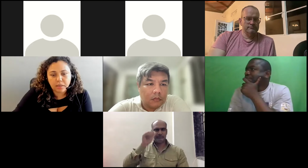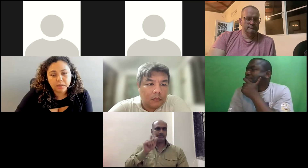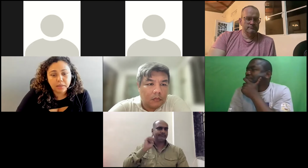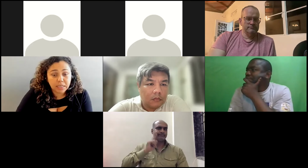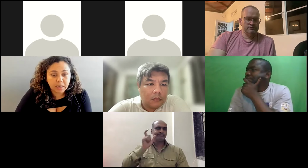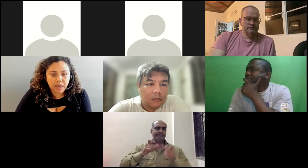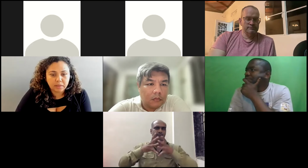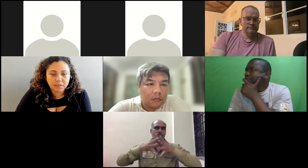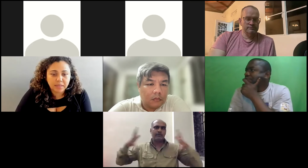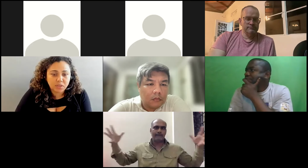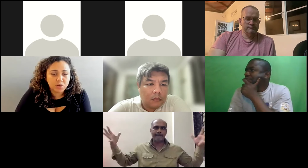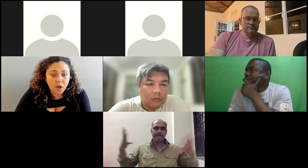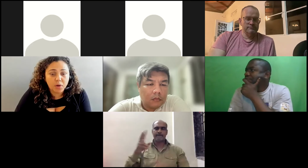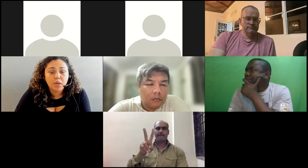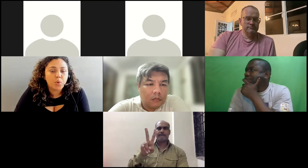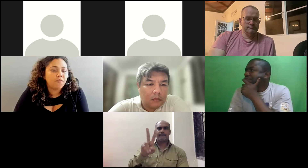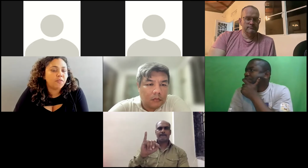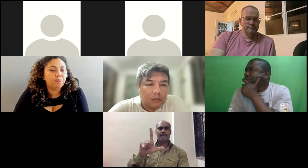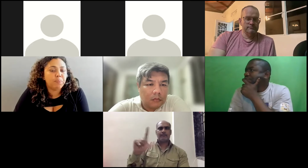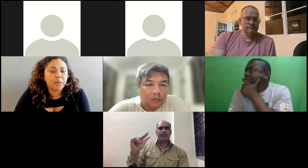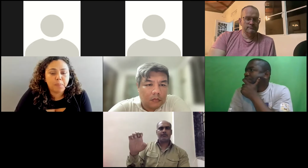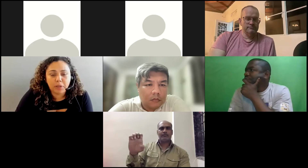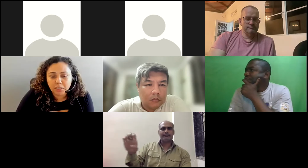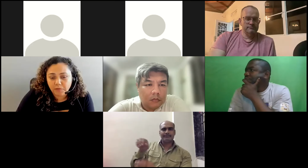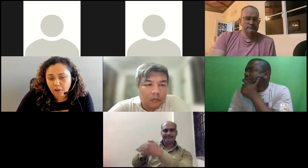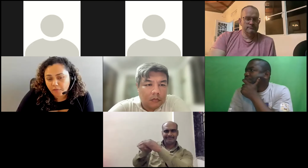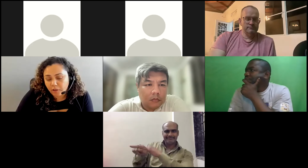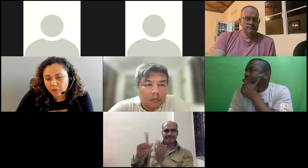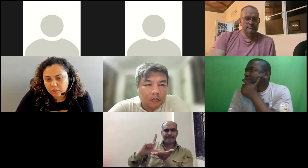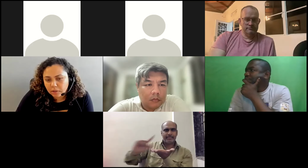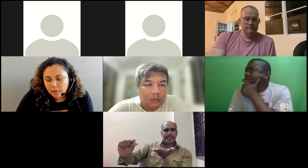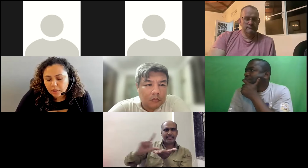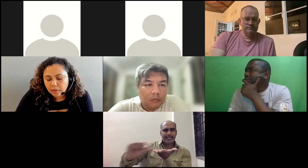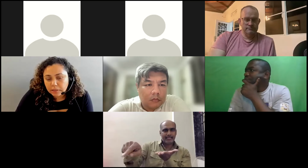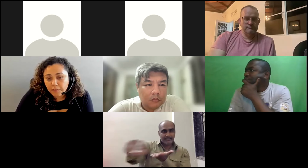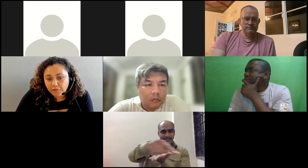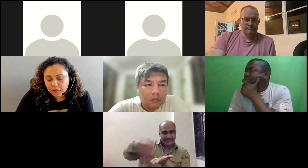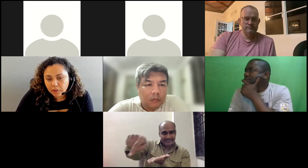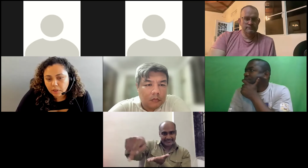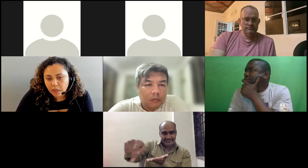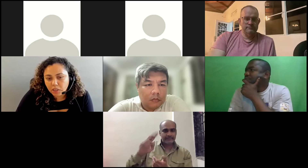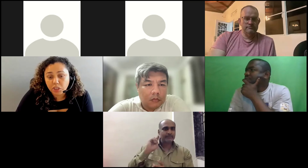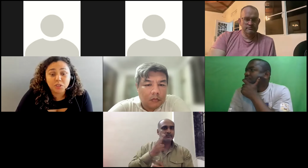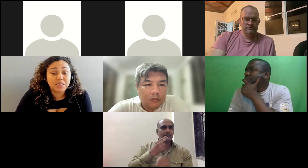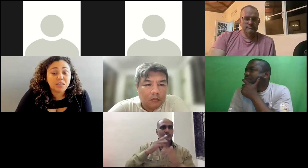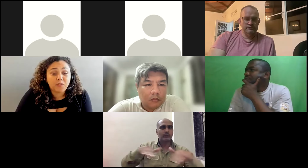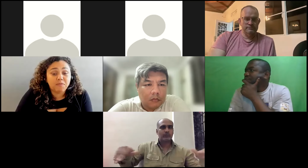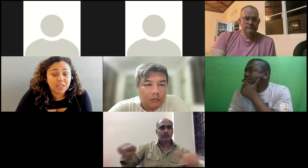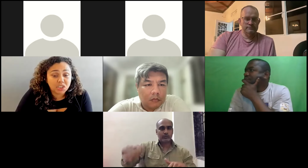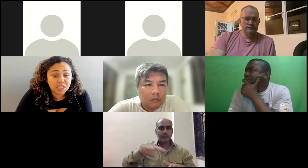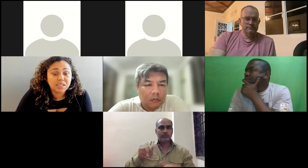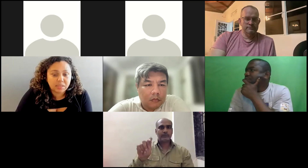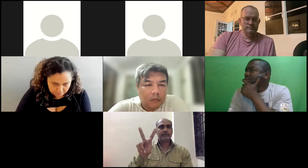to India, because as you know, we have a big population of deaf children in